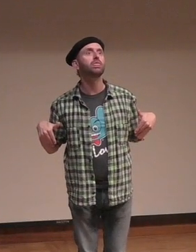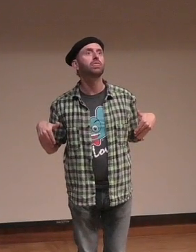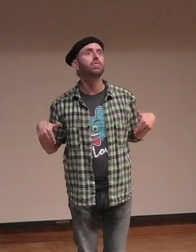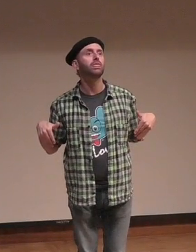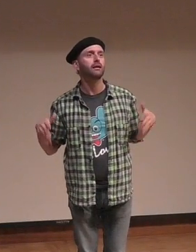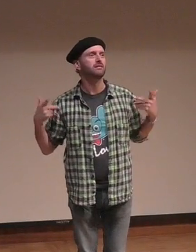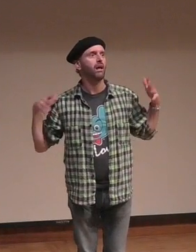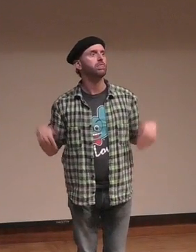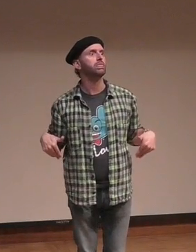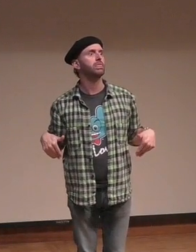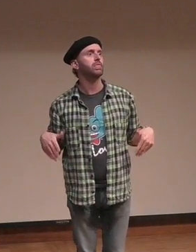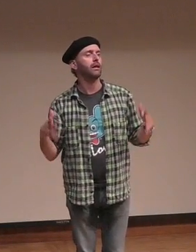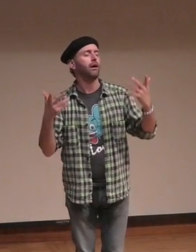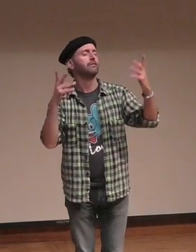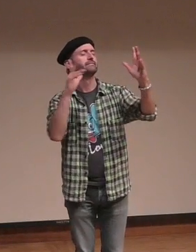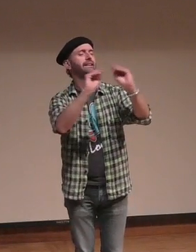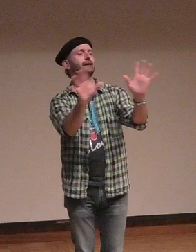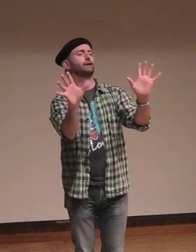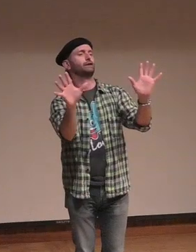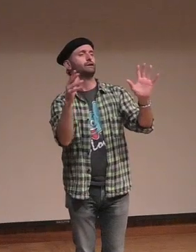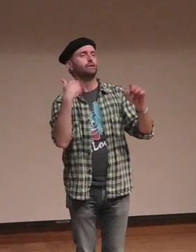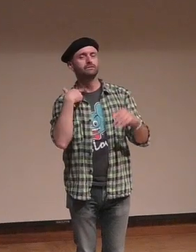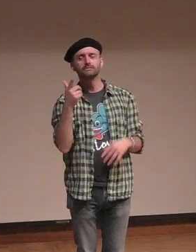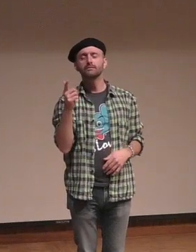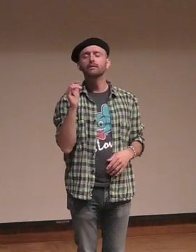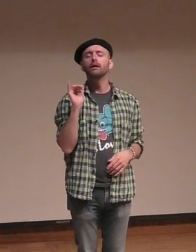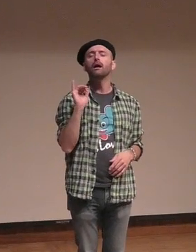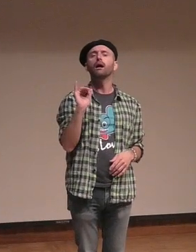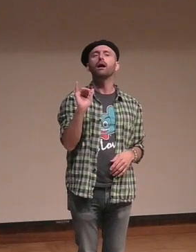So in ASL, you can clearly understand that concept.